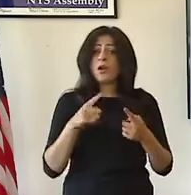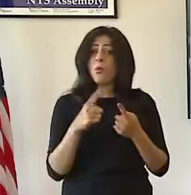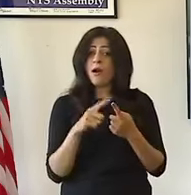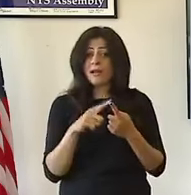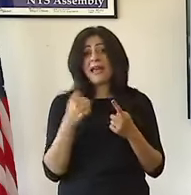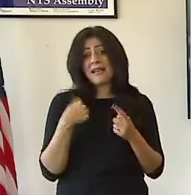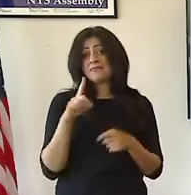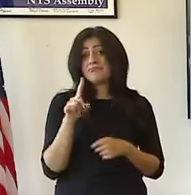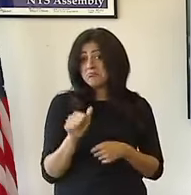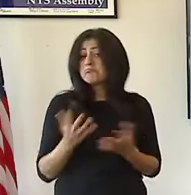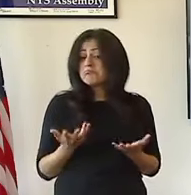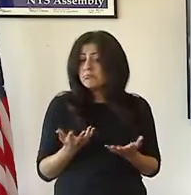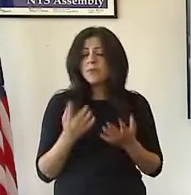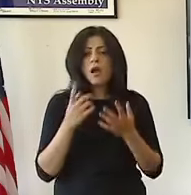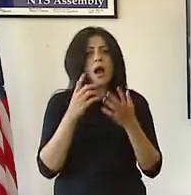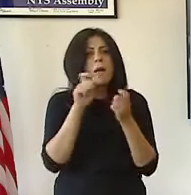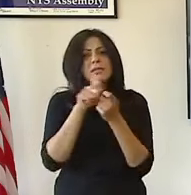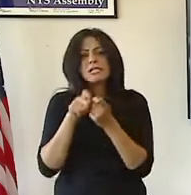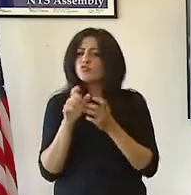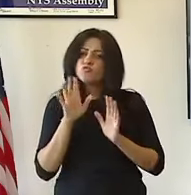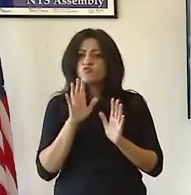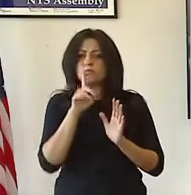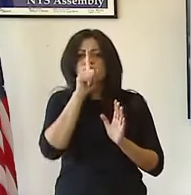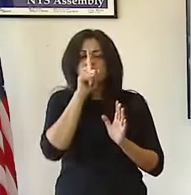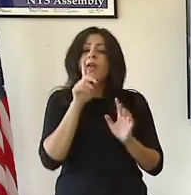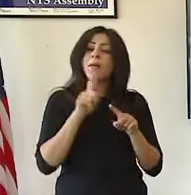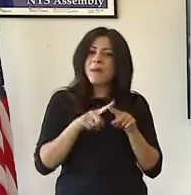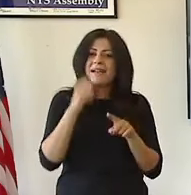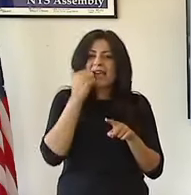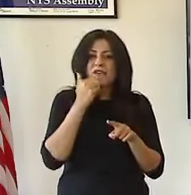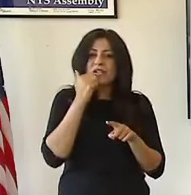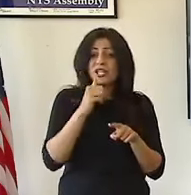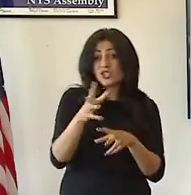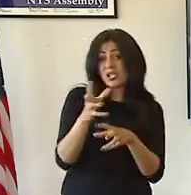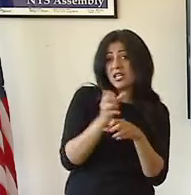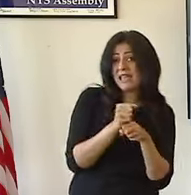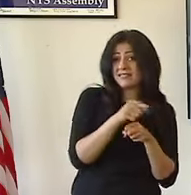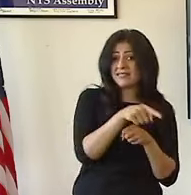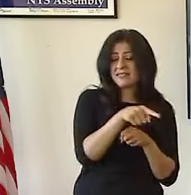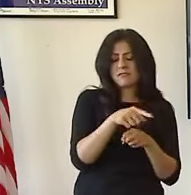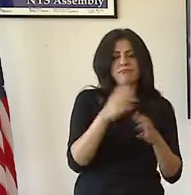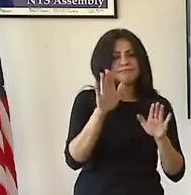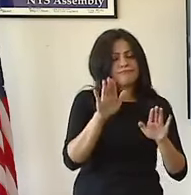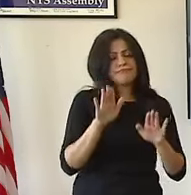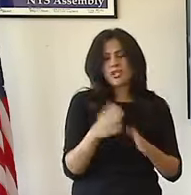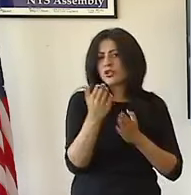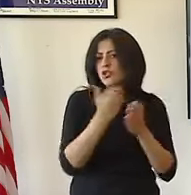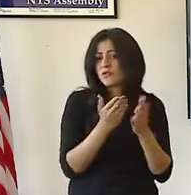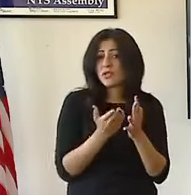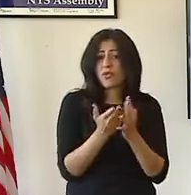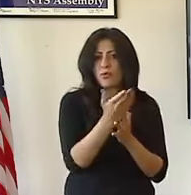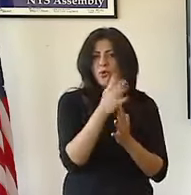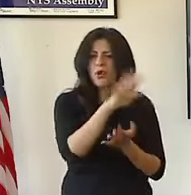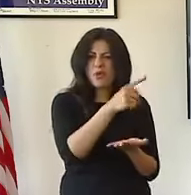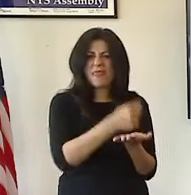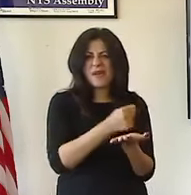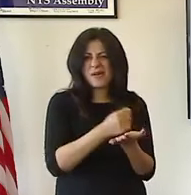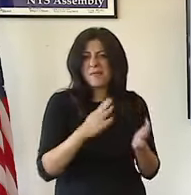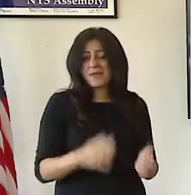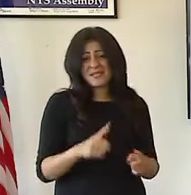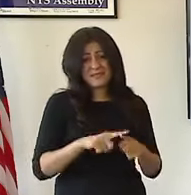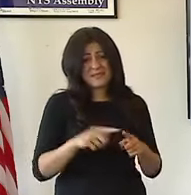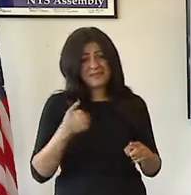with a disability. Won't go into any more detail other than to say that every day she receives great services through her therapist, but I